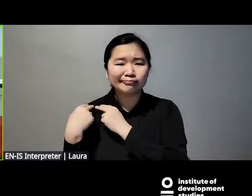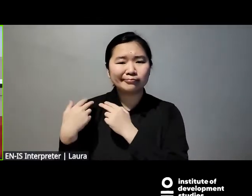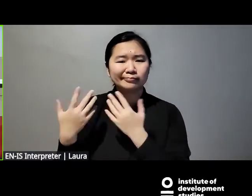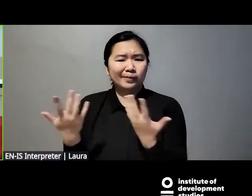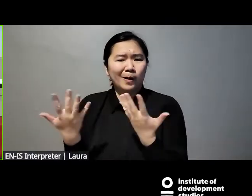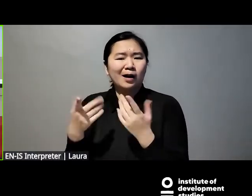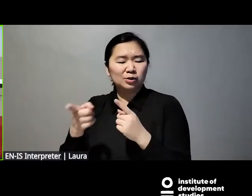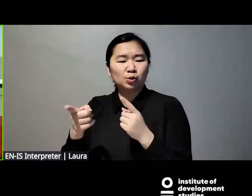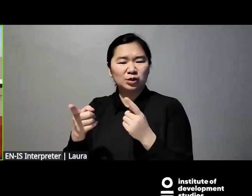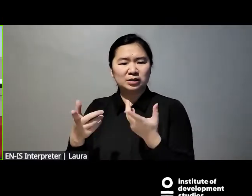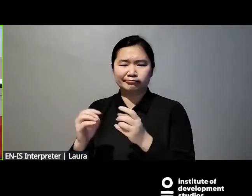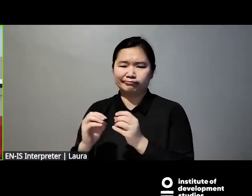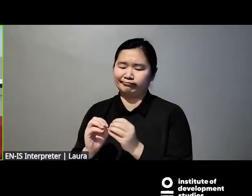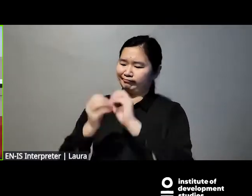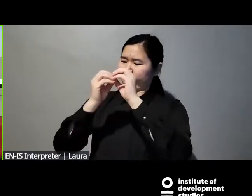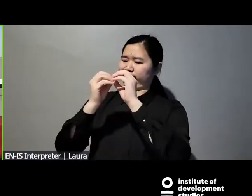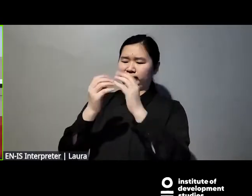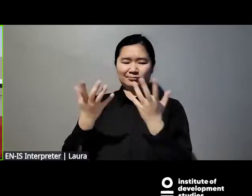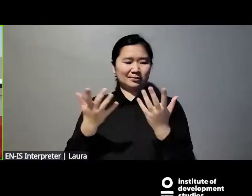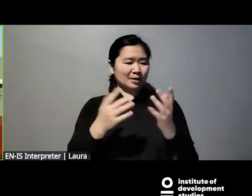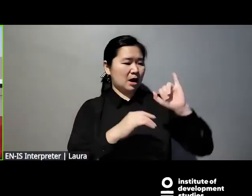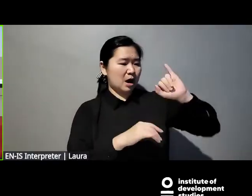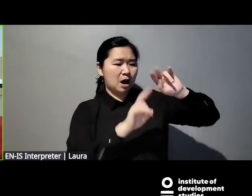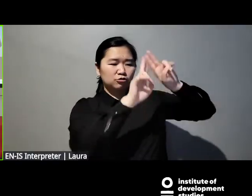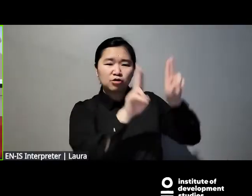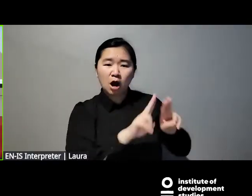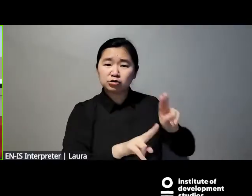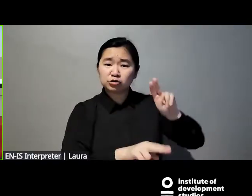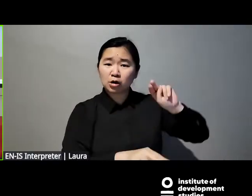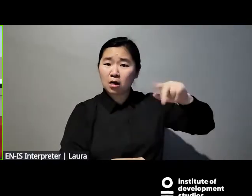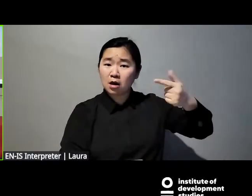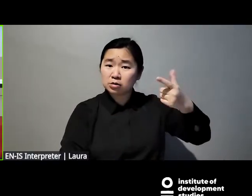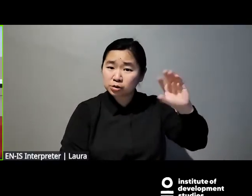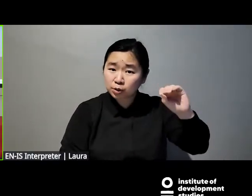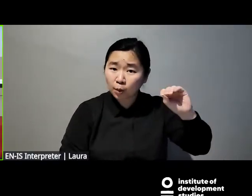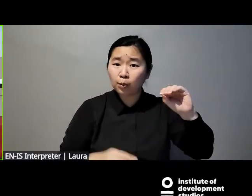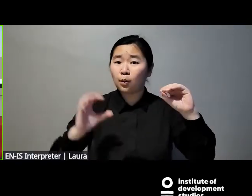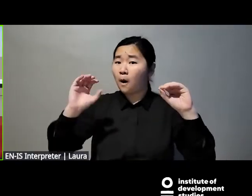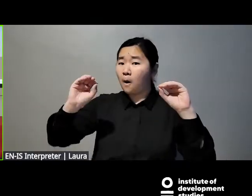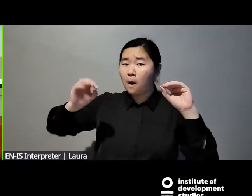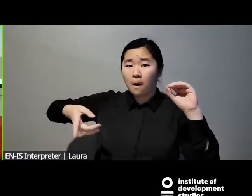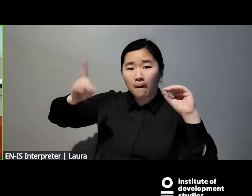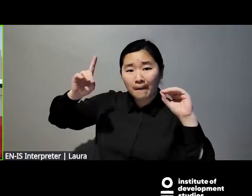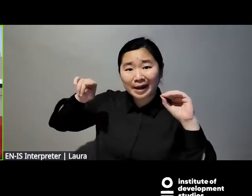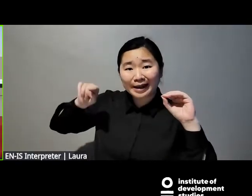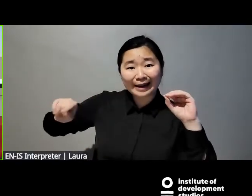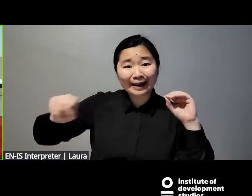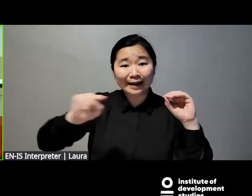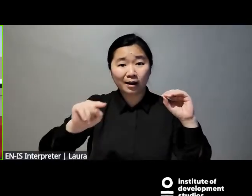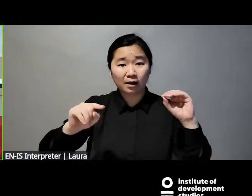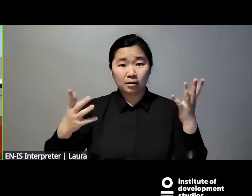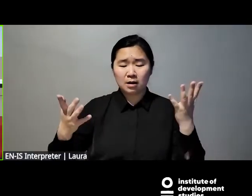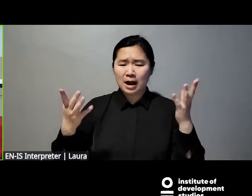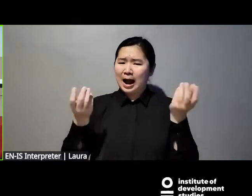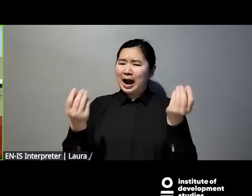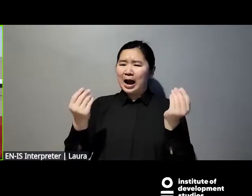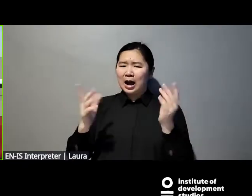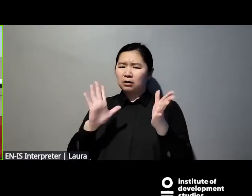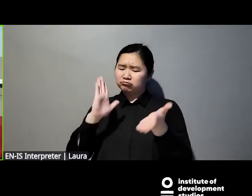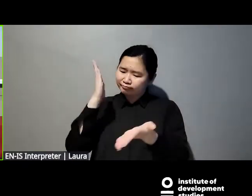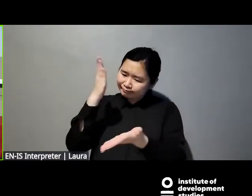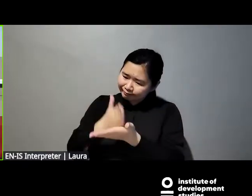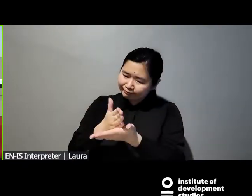got a national agency that represents government in promoting disability programming. But then we also